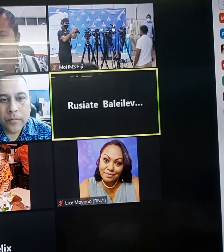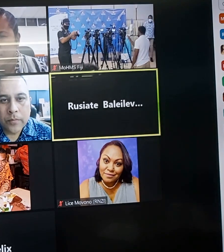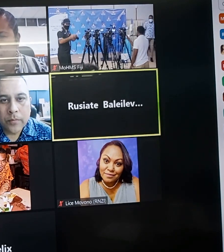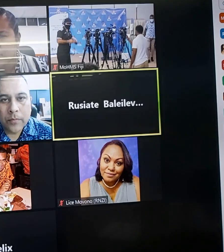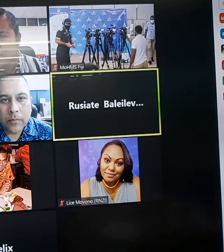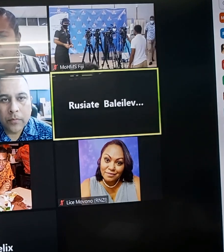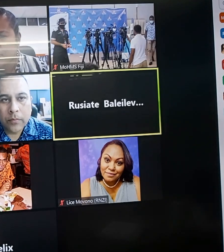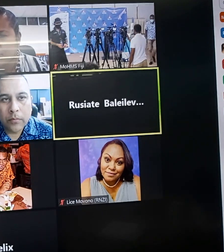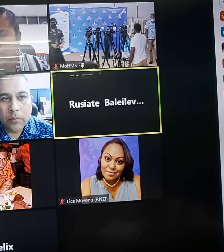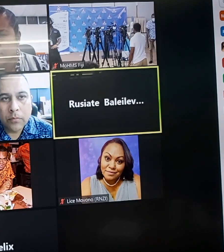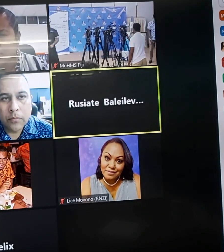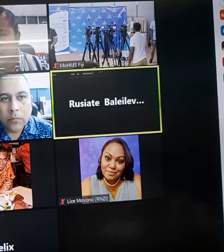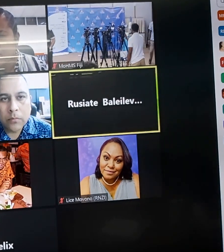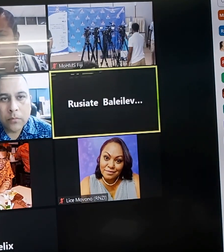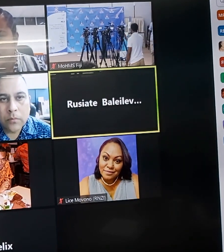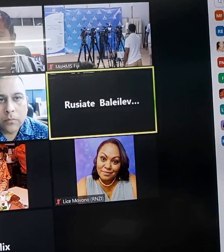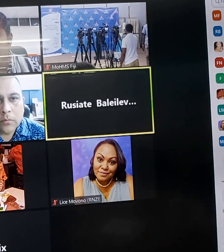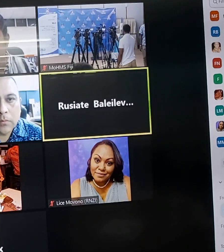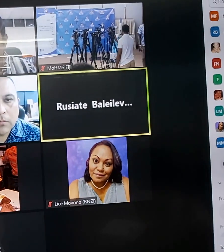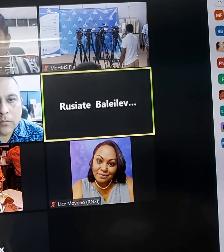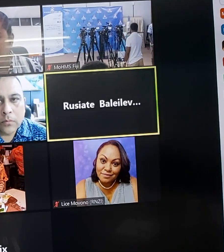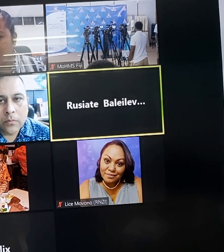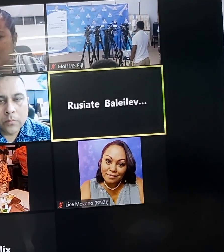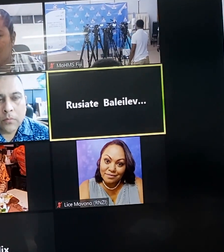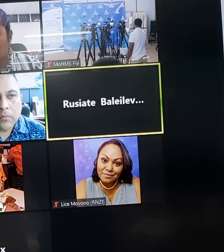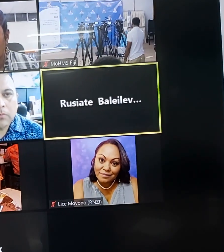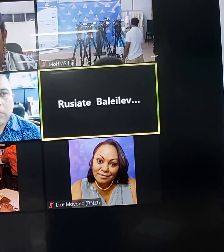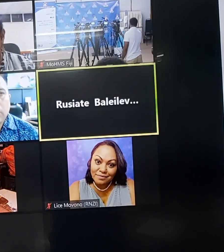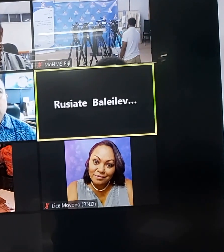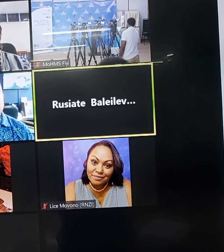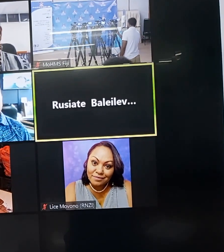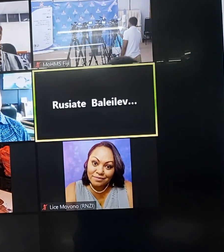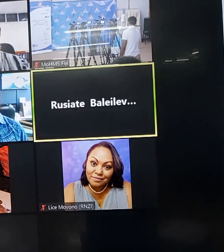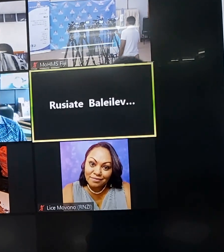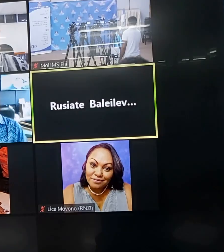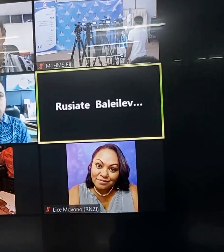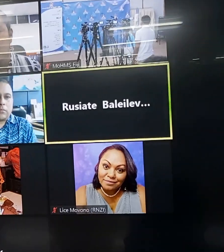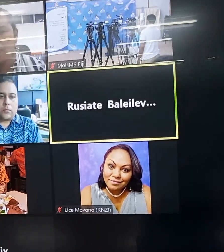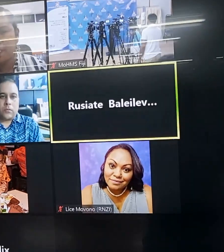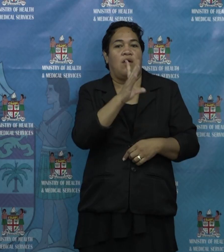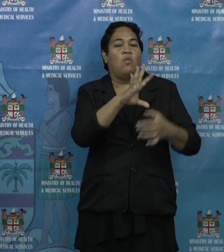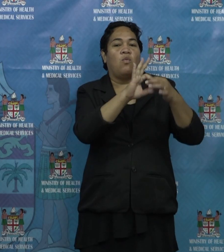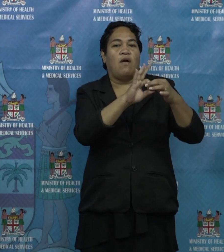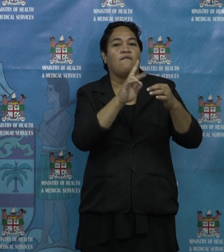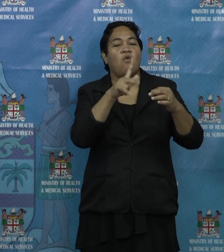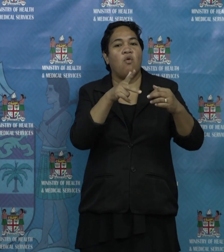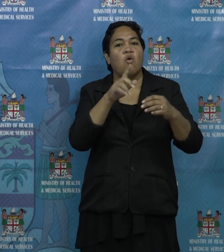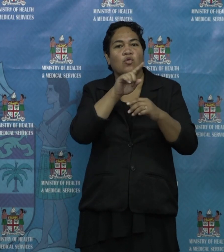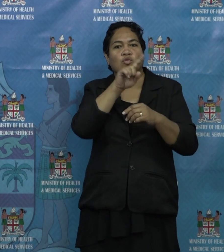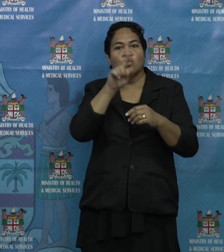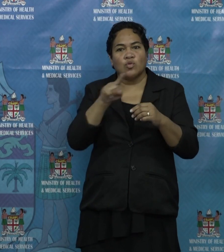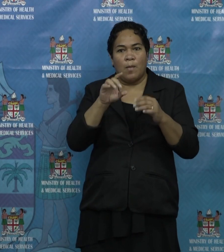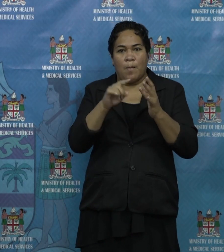have reporters that are zooming in. And we will be polling questions from those reporters at the end of this, at